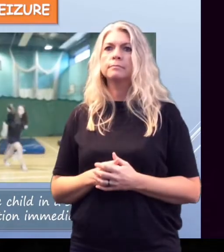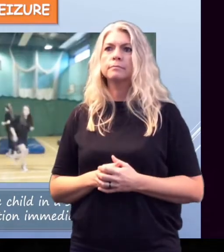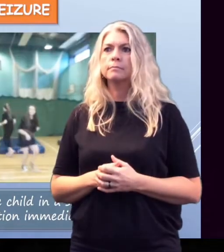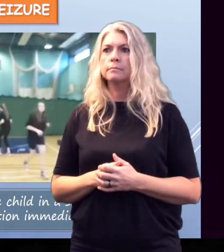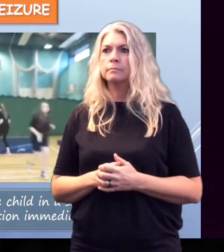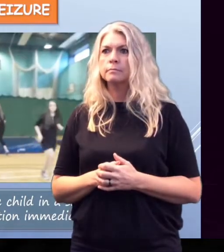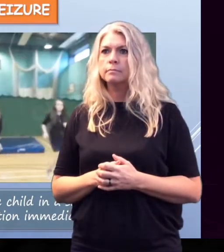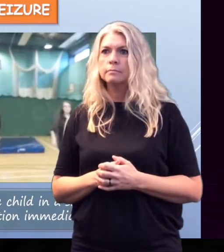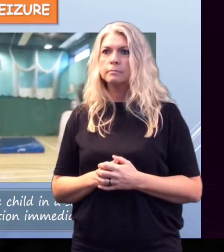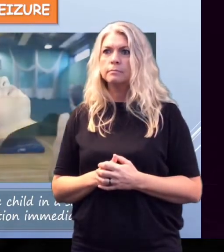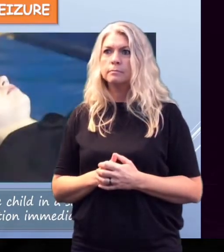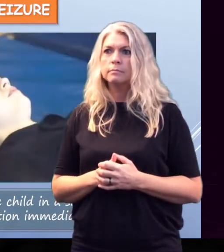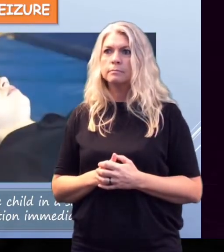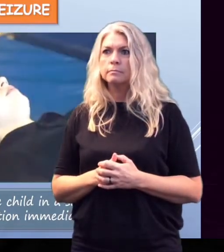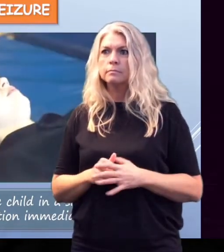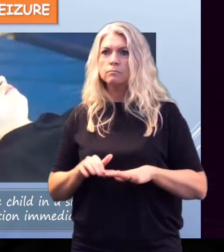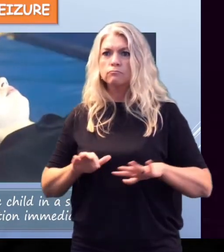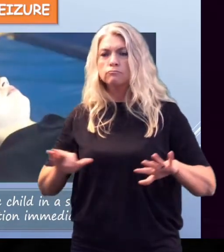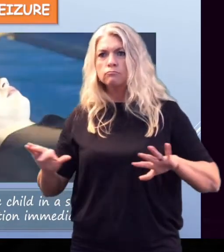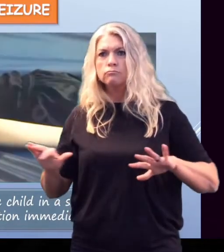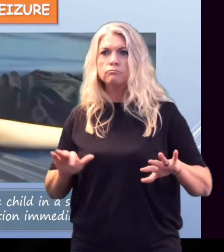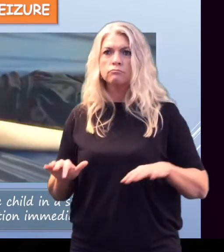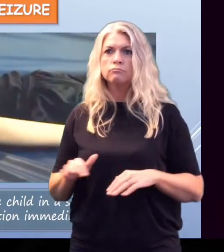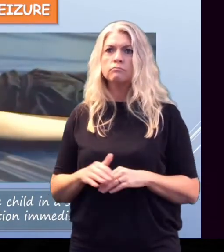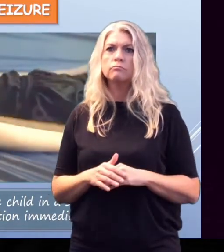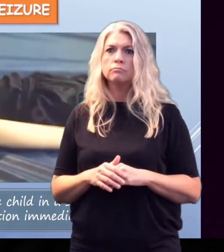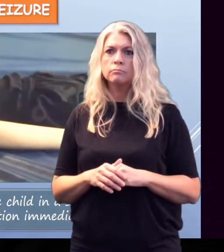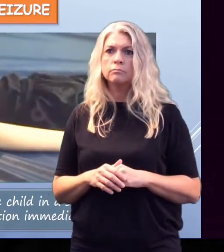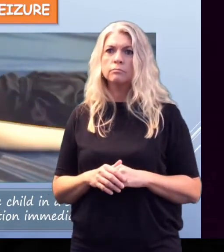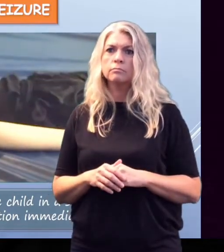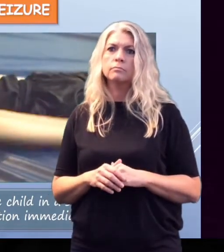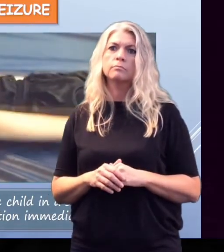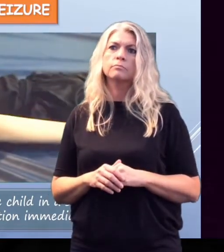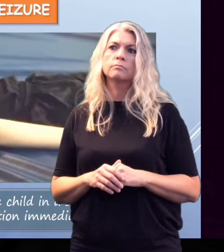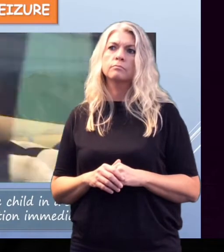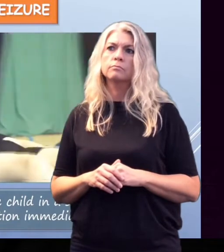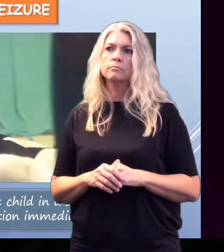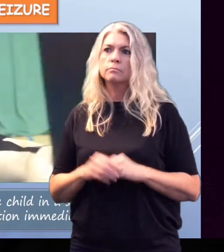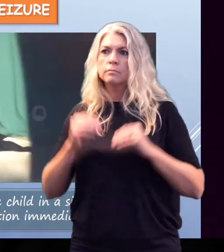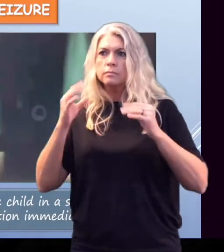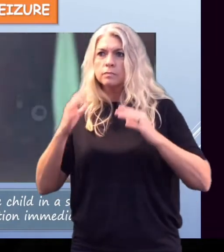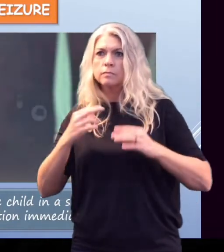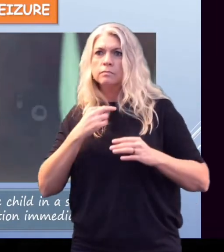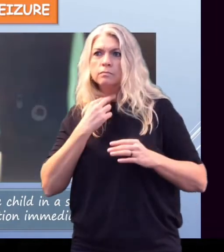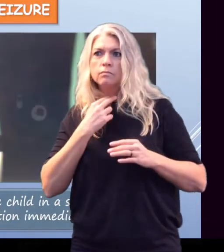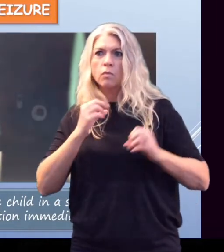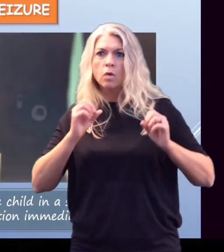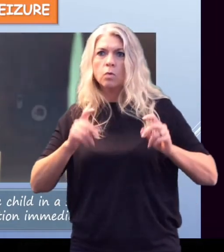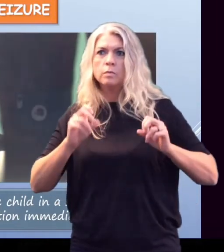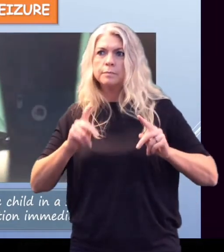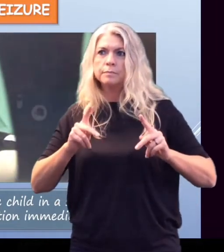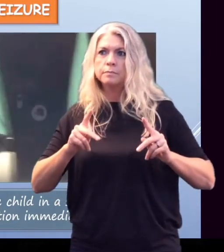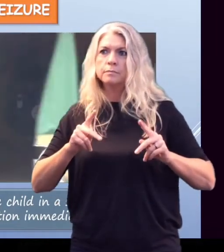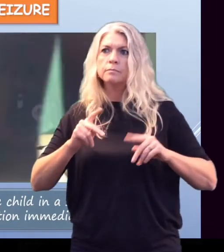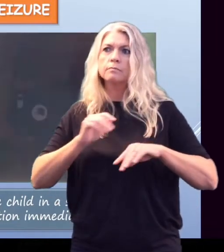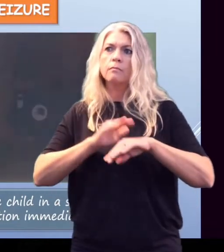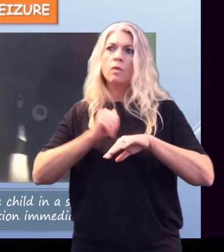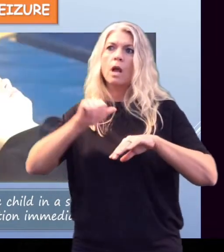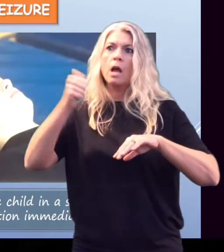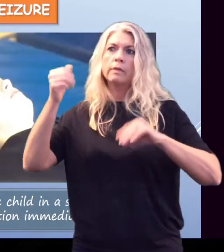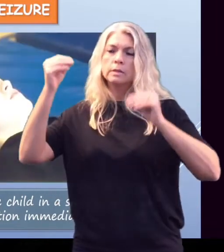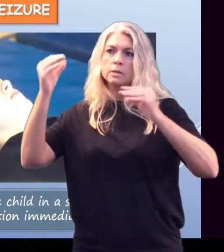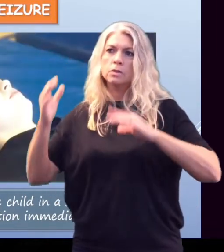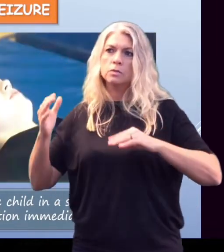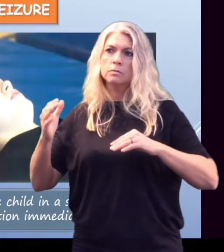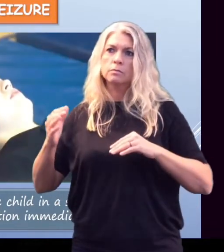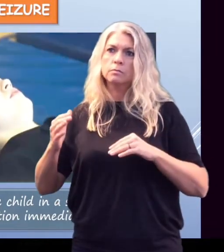Is she shaking like that? What's she doing? You just move back a little bit. She's still shaking. Right, Sarah, can you go and get Mrs. Bosworth